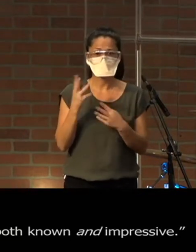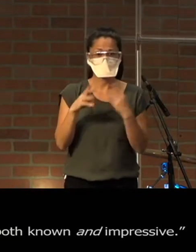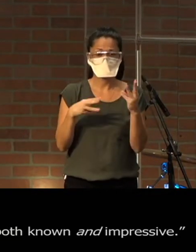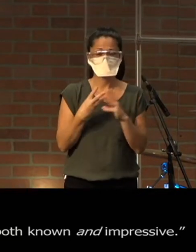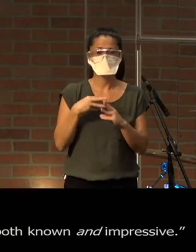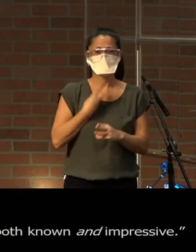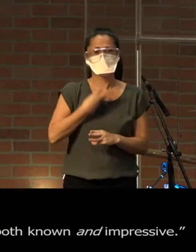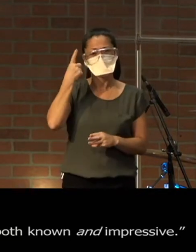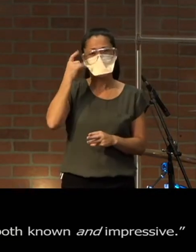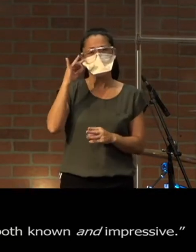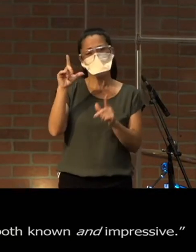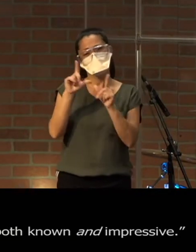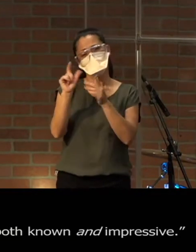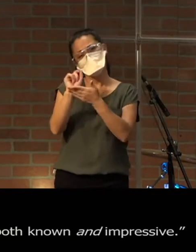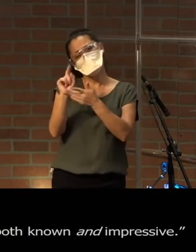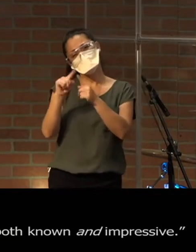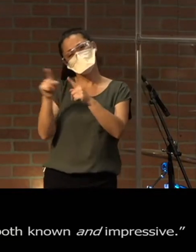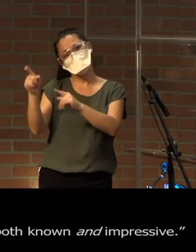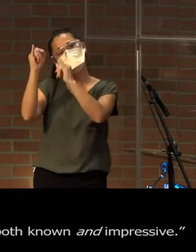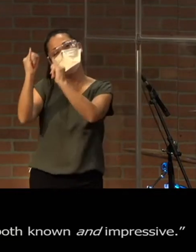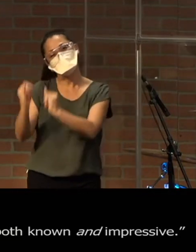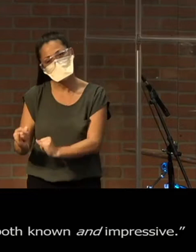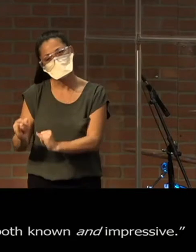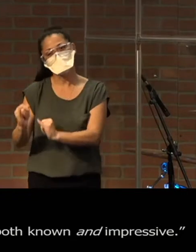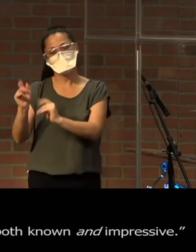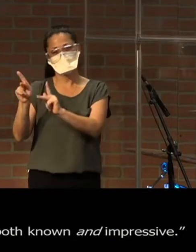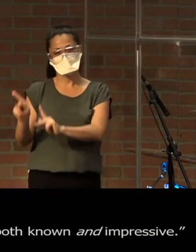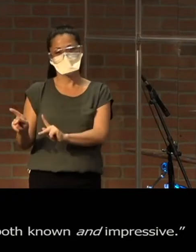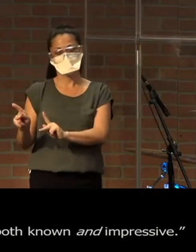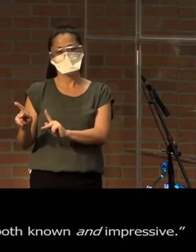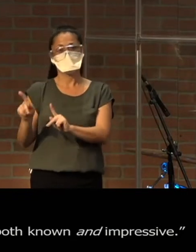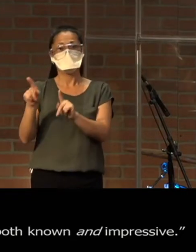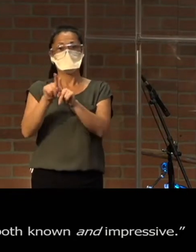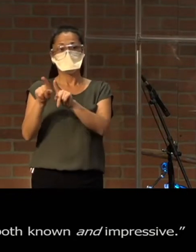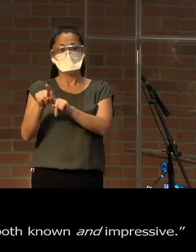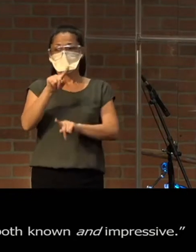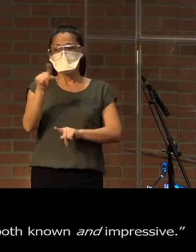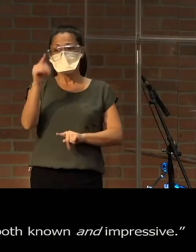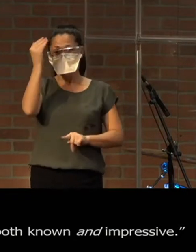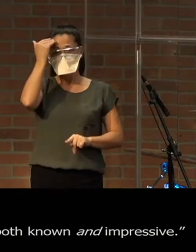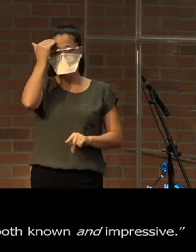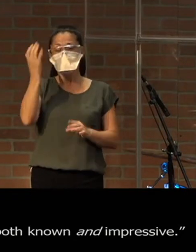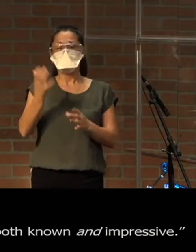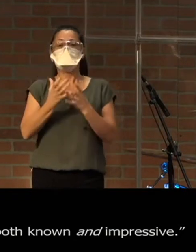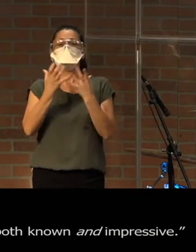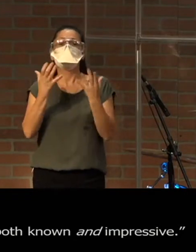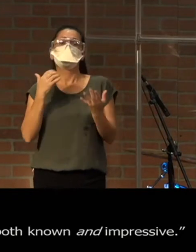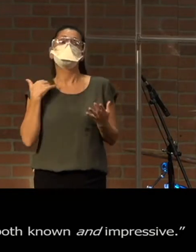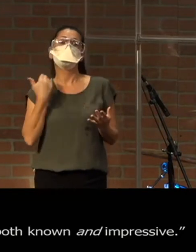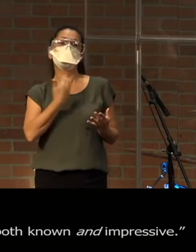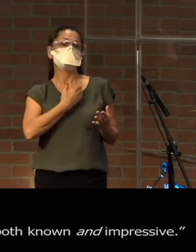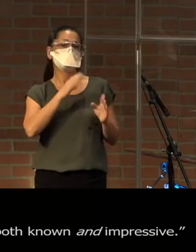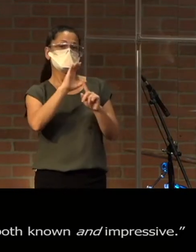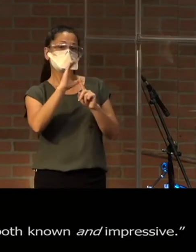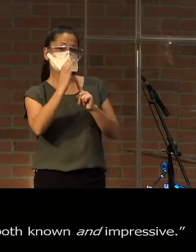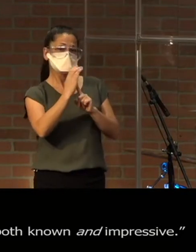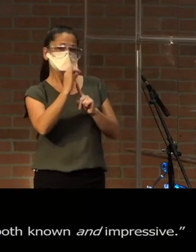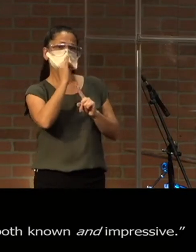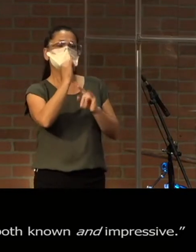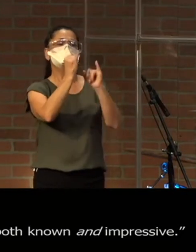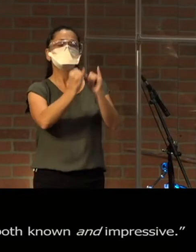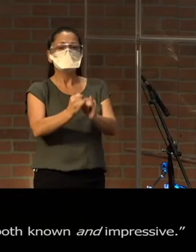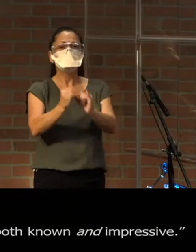letter being written to an individual. And as you're aware, much of our culture is